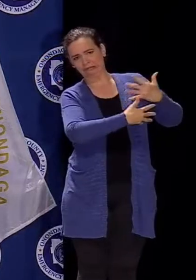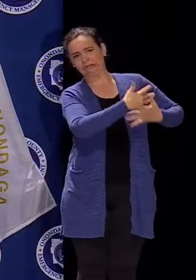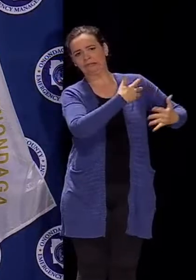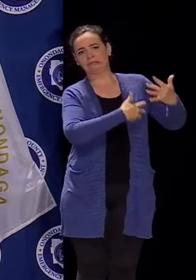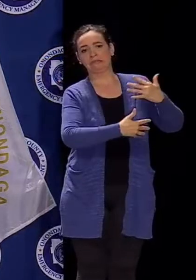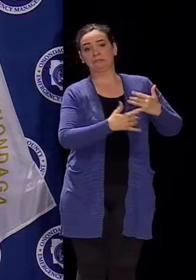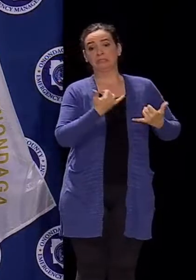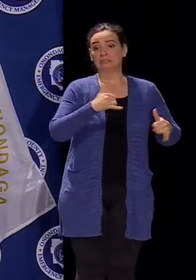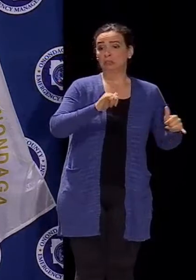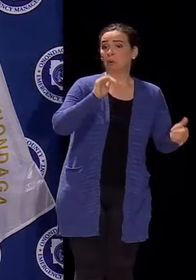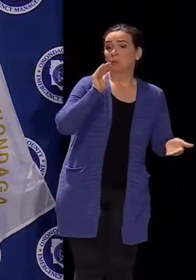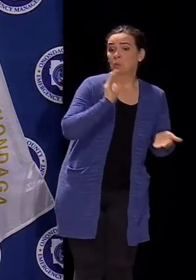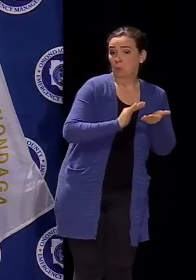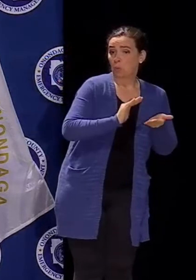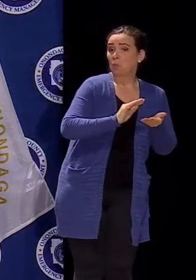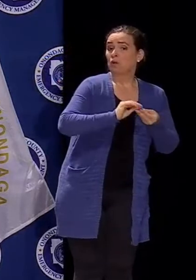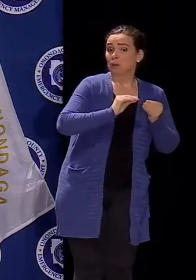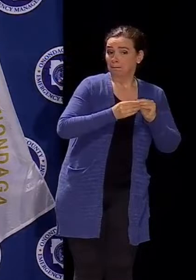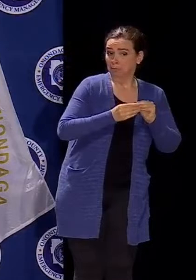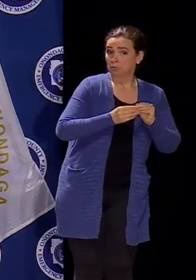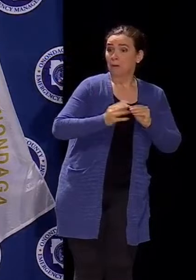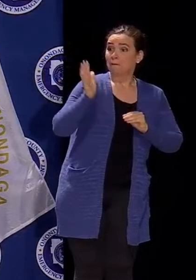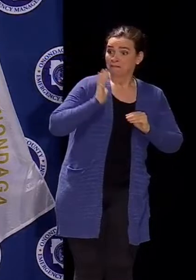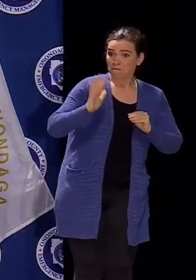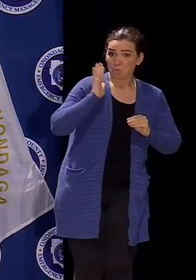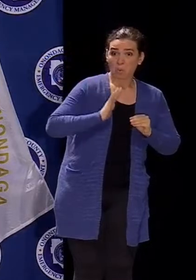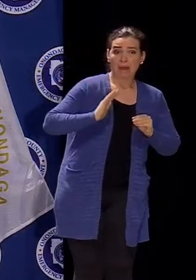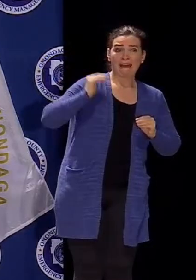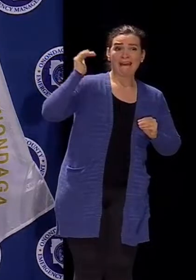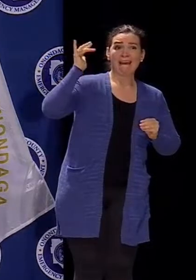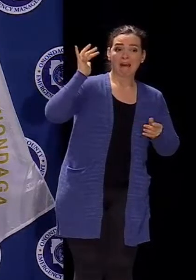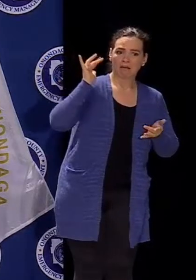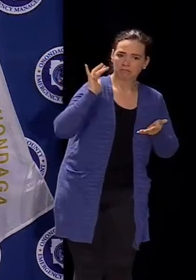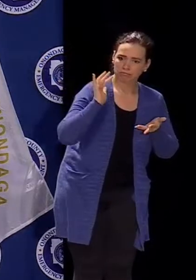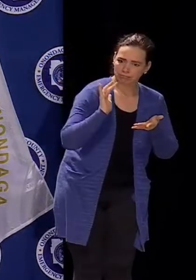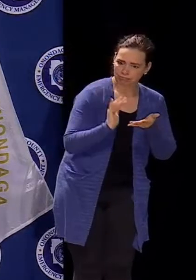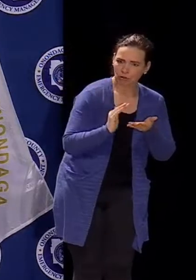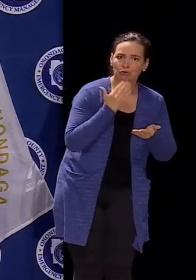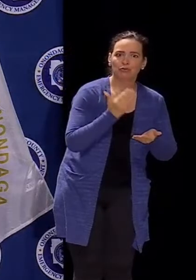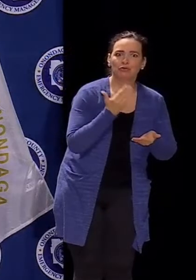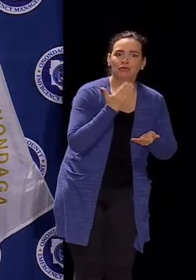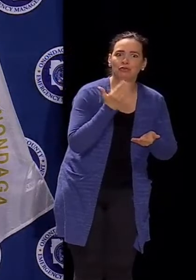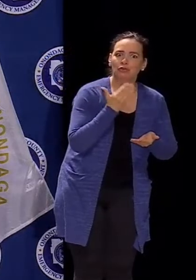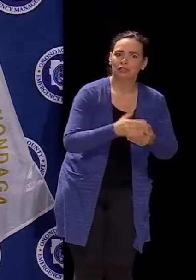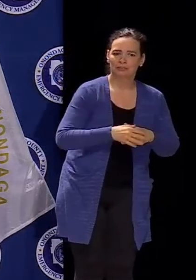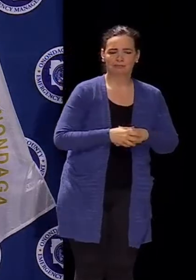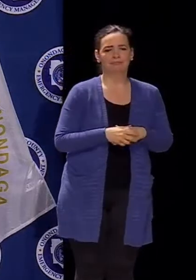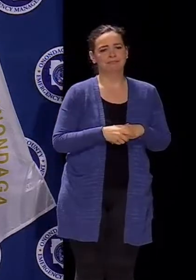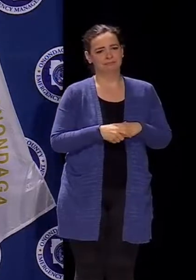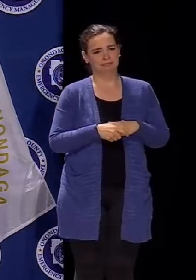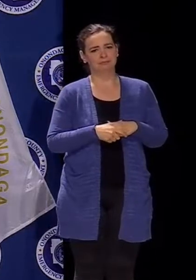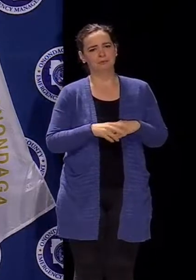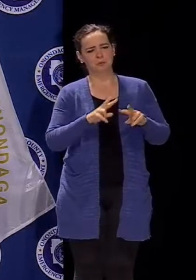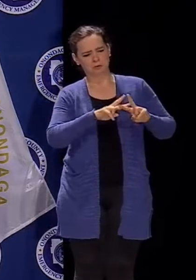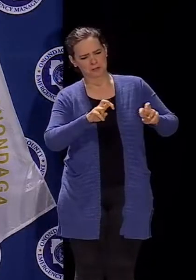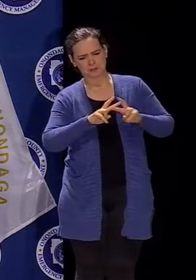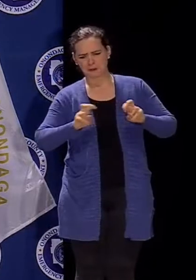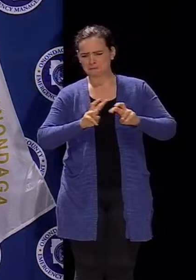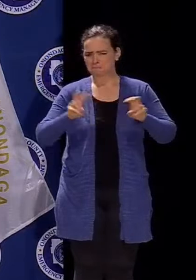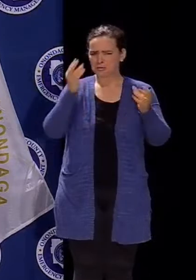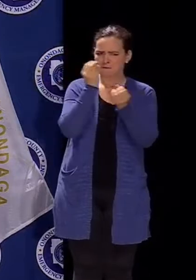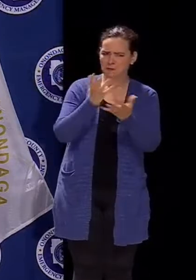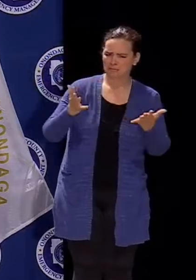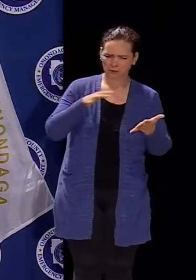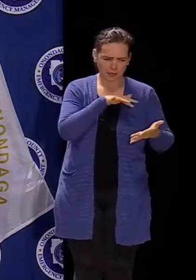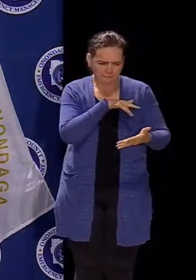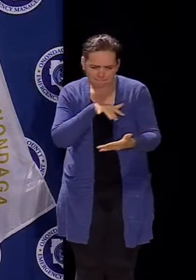than where we were 3 weeks ago. So we'll be looking at and really